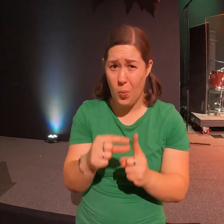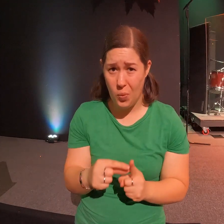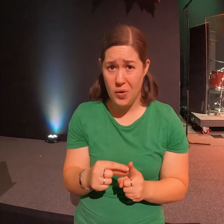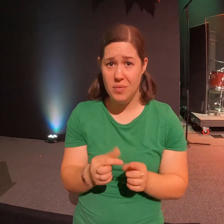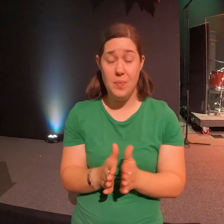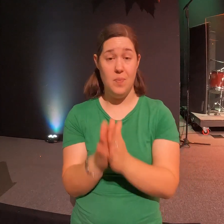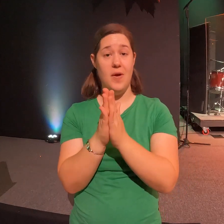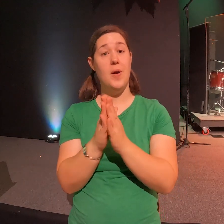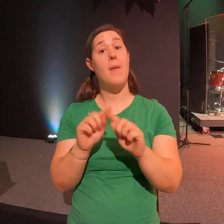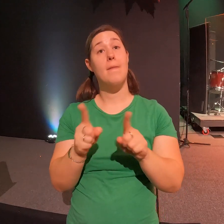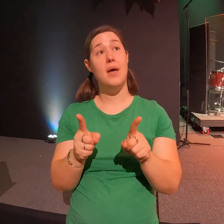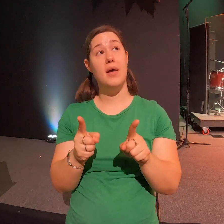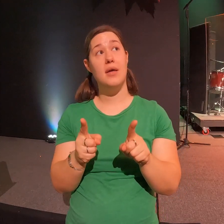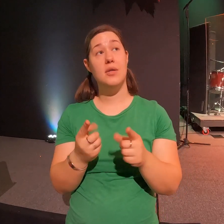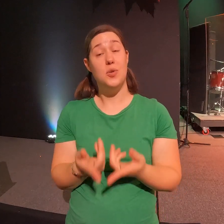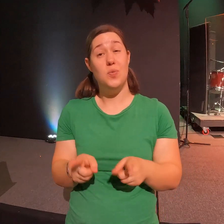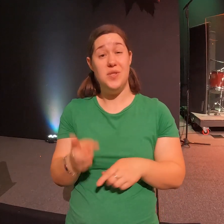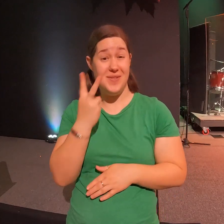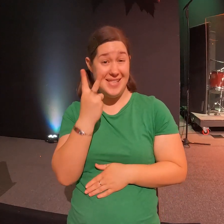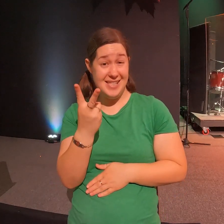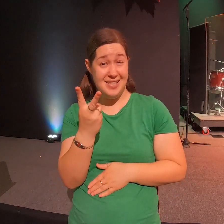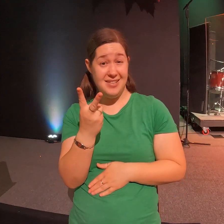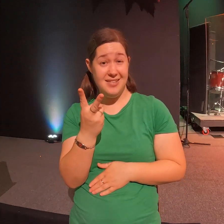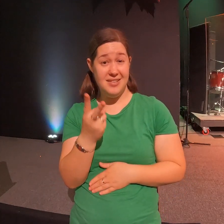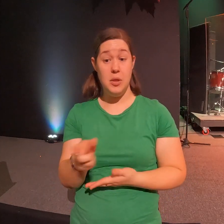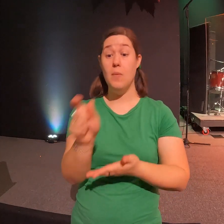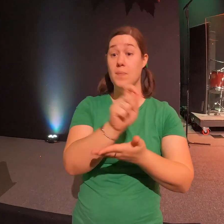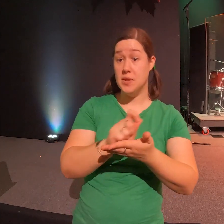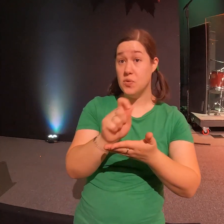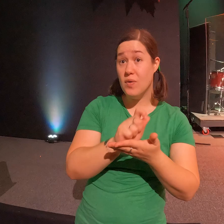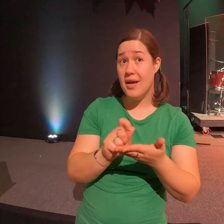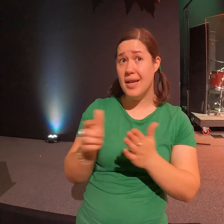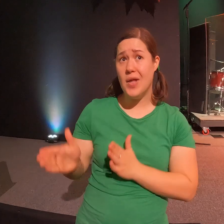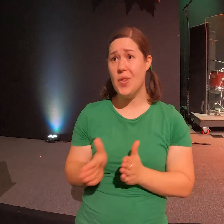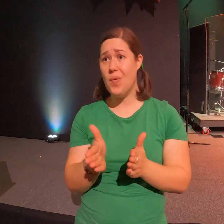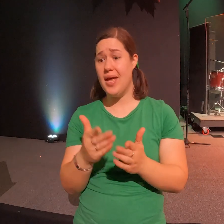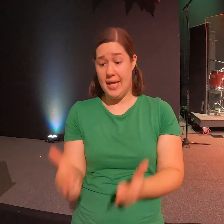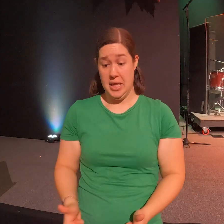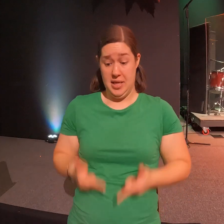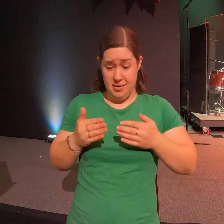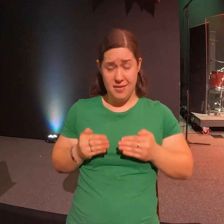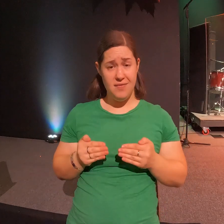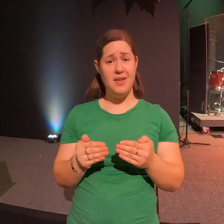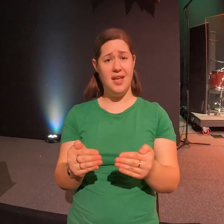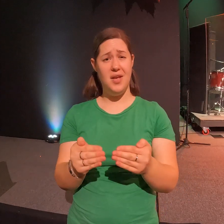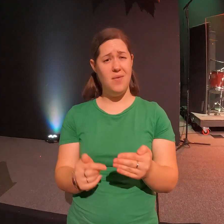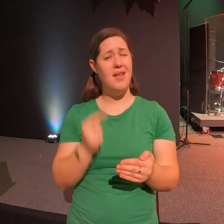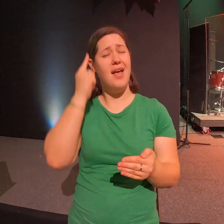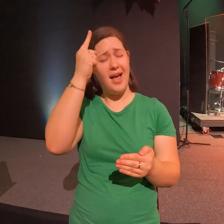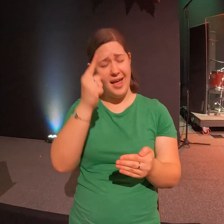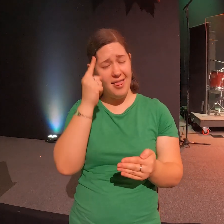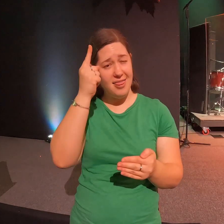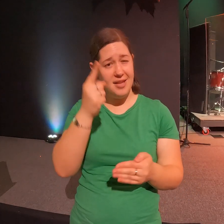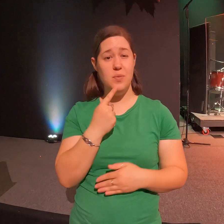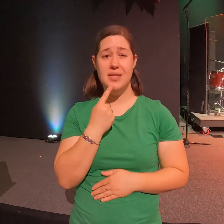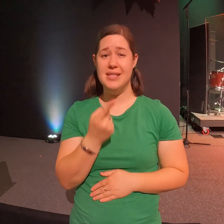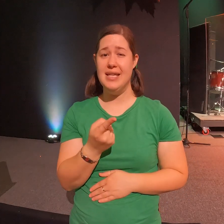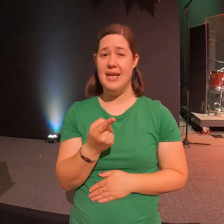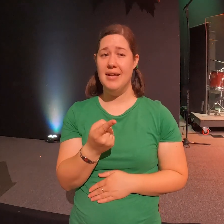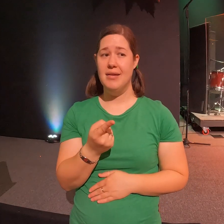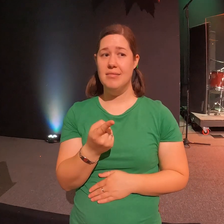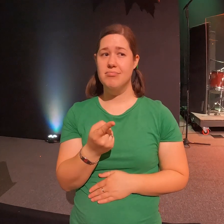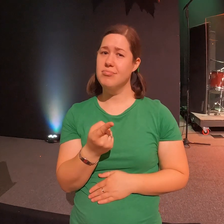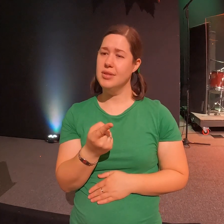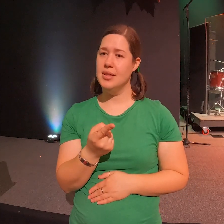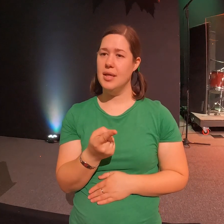see what he wrote and the things that he'd lived and the way he lived, I think we can attribute it in some way